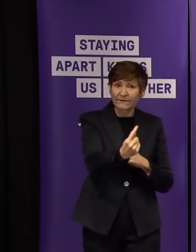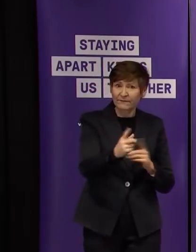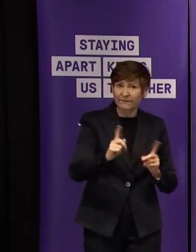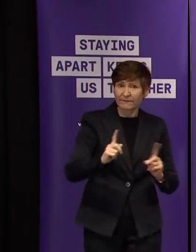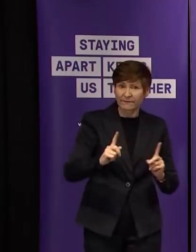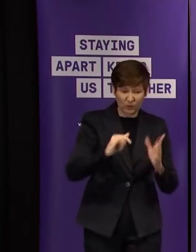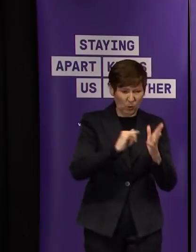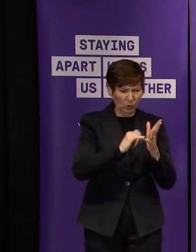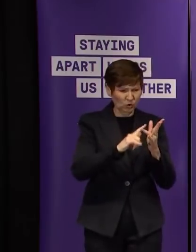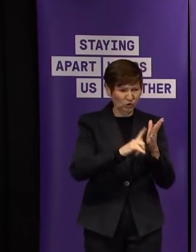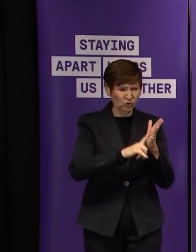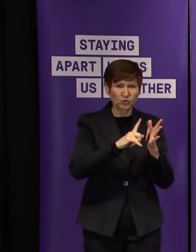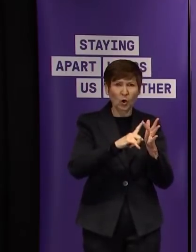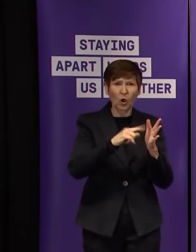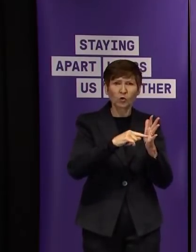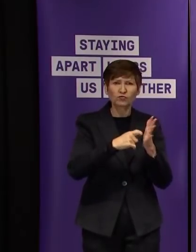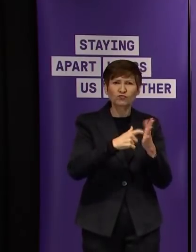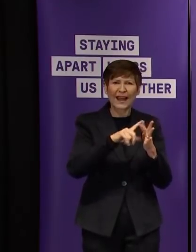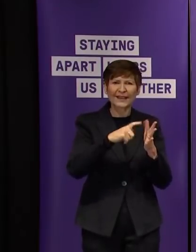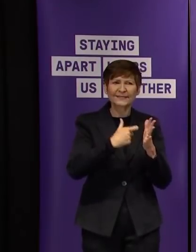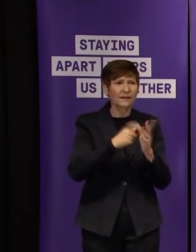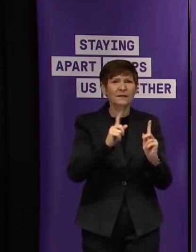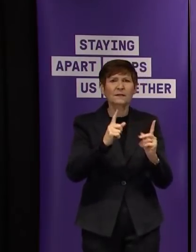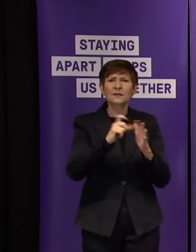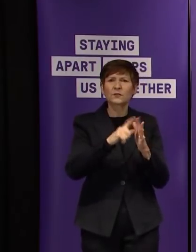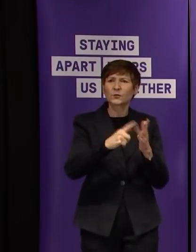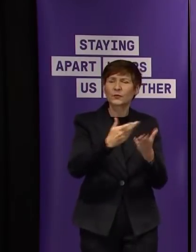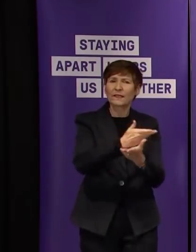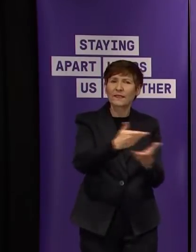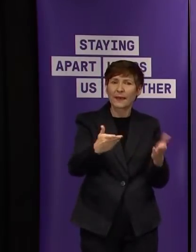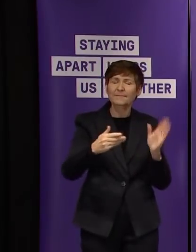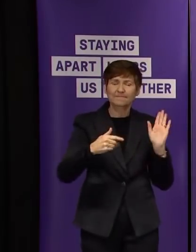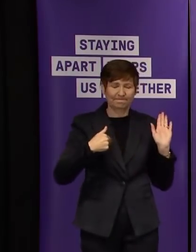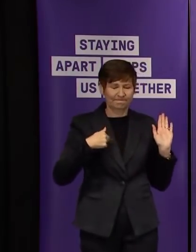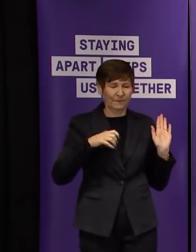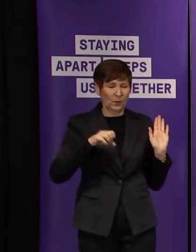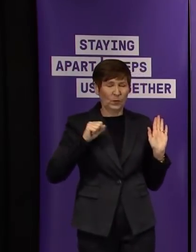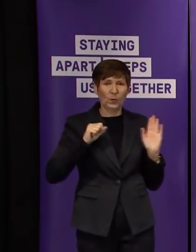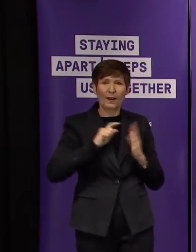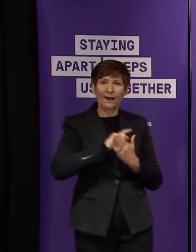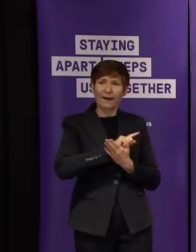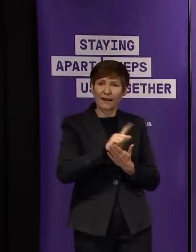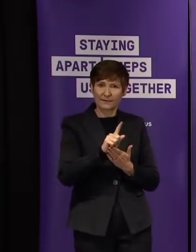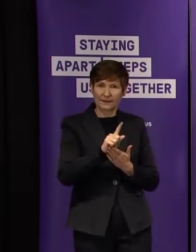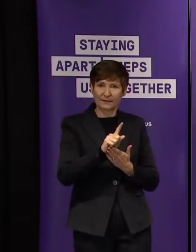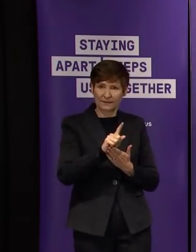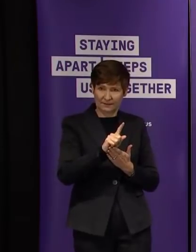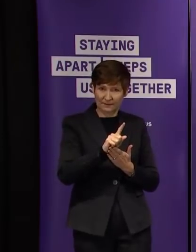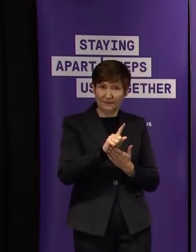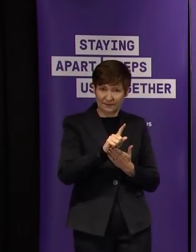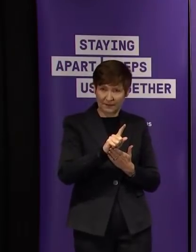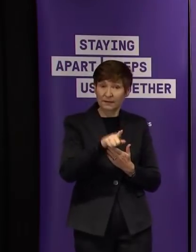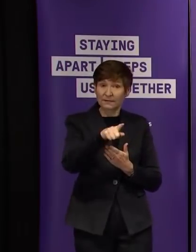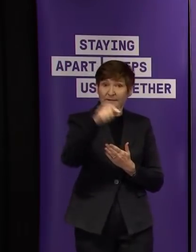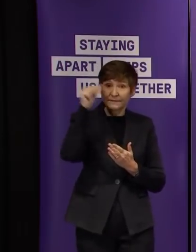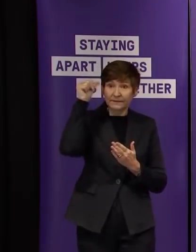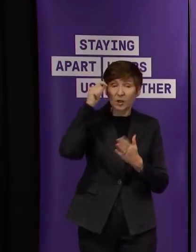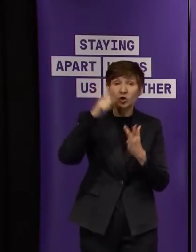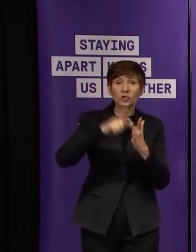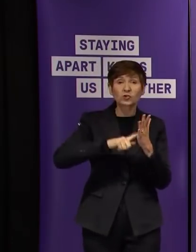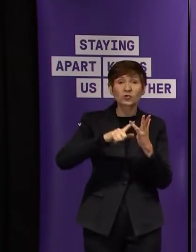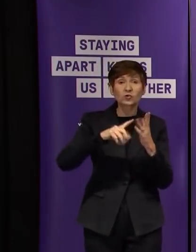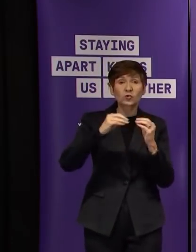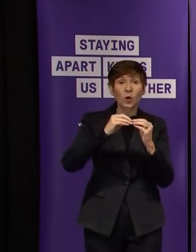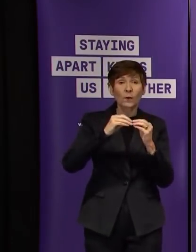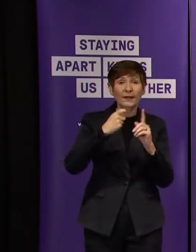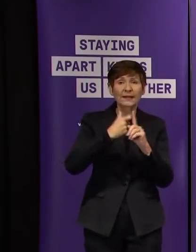have, throughout this, we have aligned our support, and this is not a criticism of JobKeeper or JobSeeker at the higher rate. It's